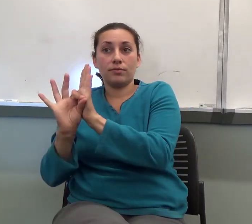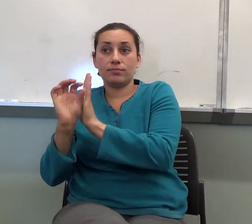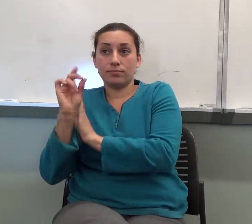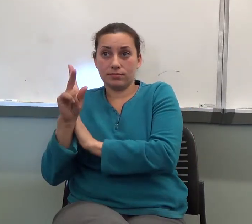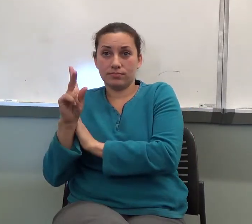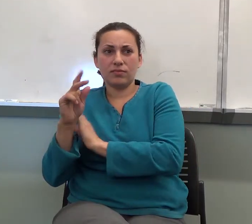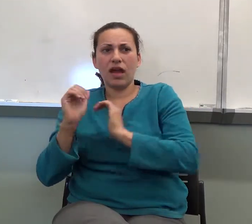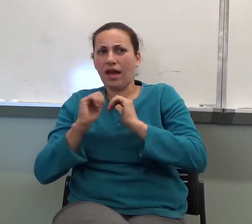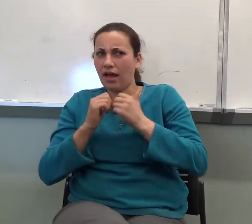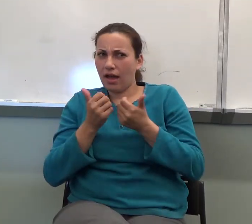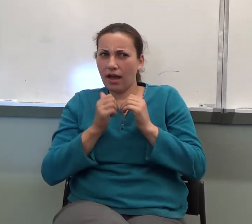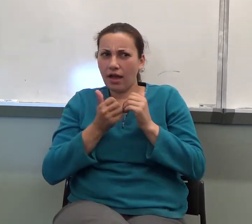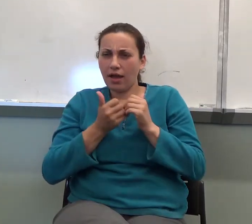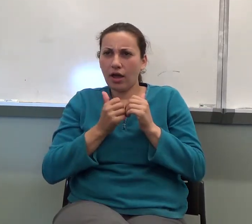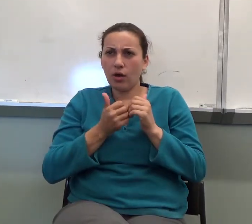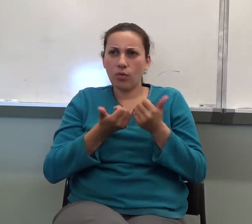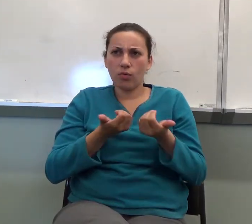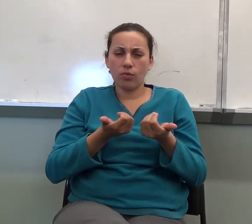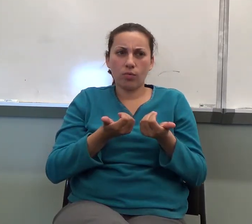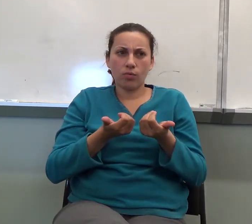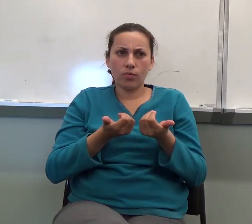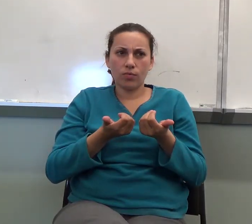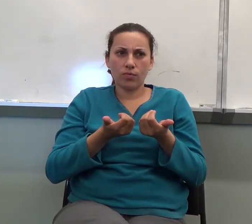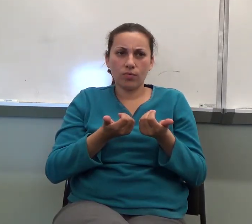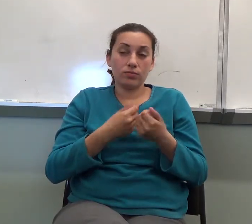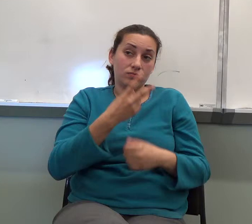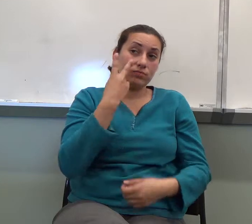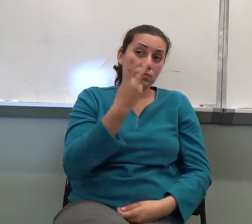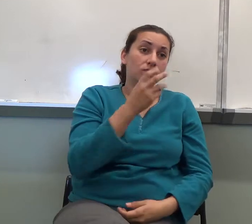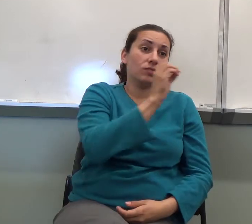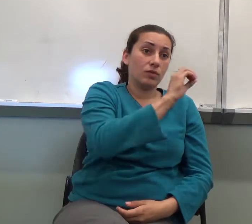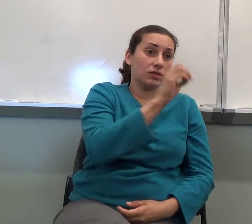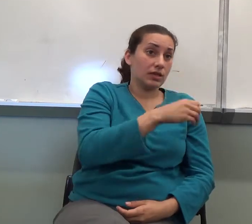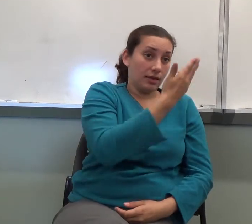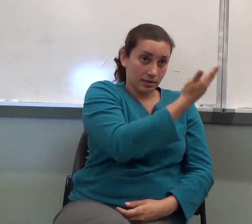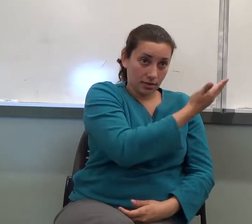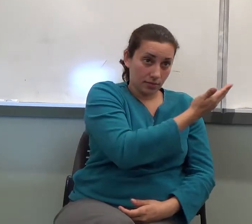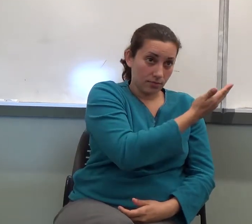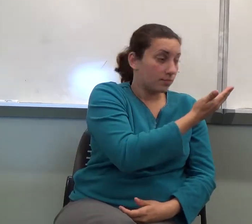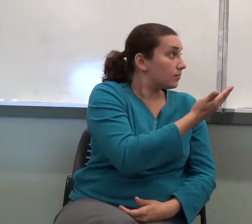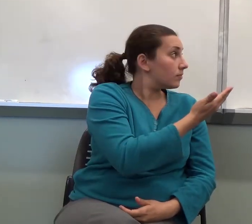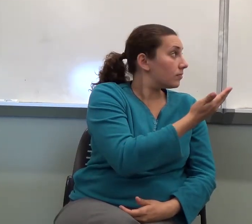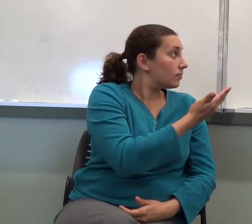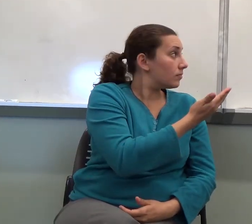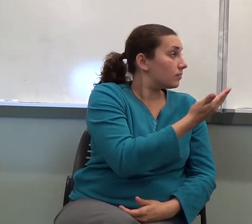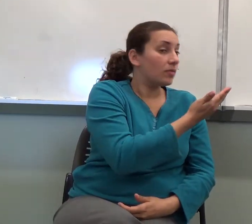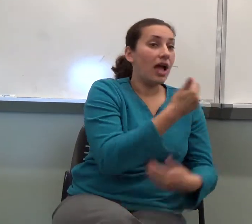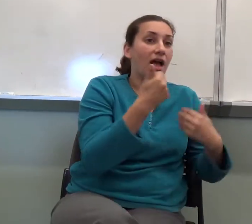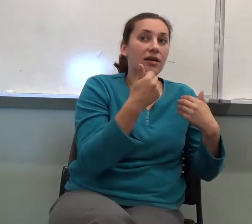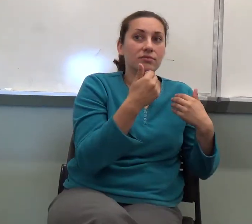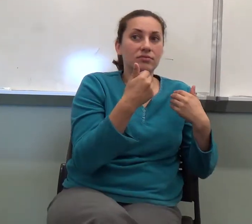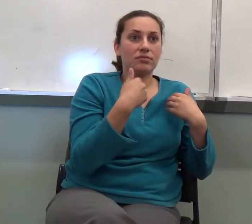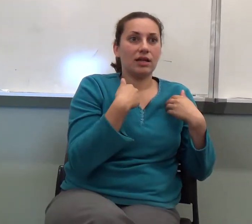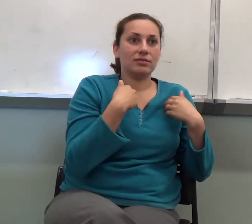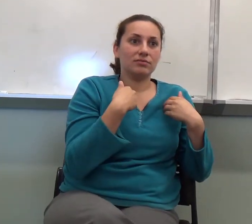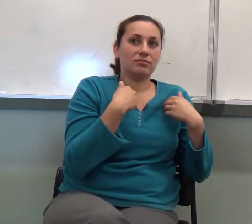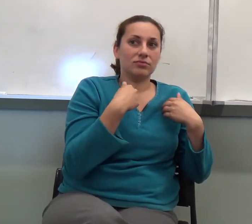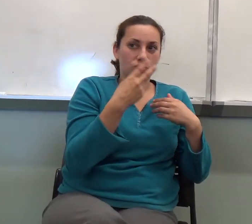do we do it? Well, certainly we can see the percent. There's the percent right there. It's got a flag on it, percent sign.